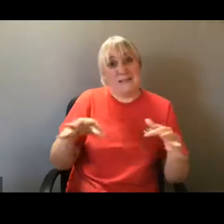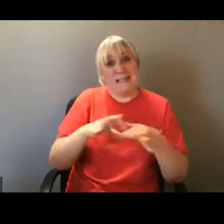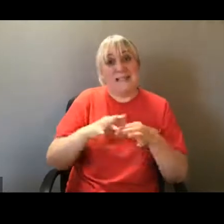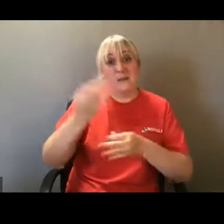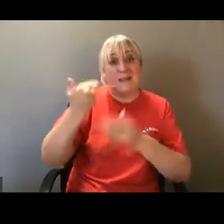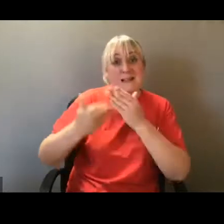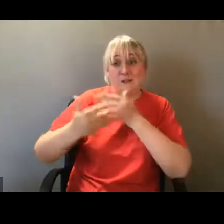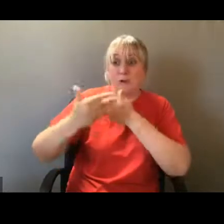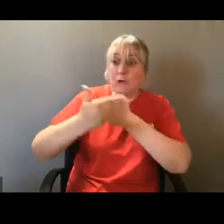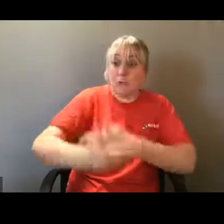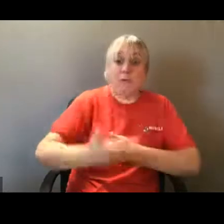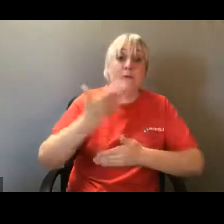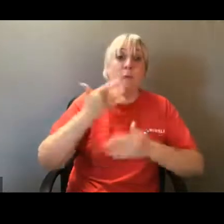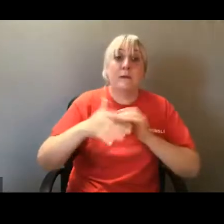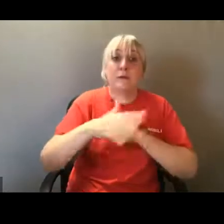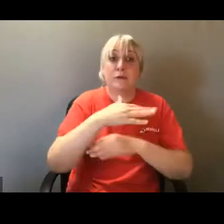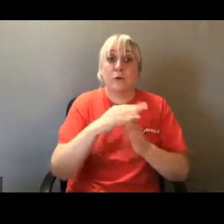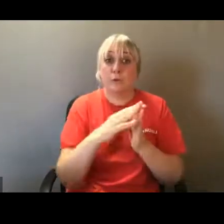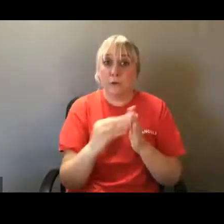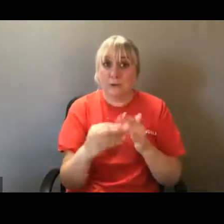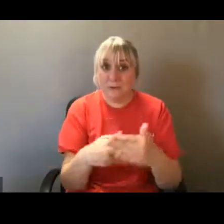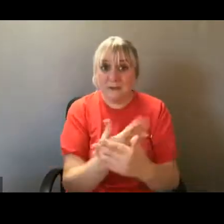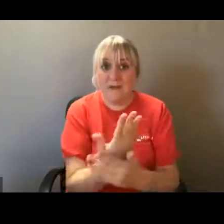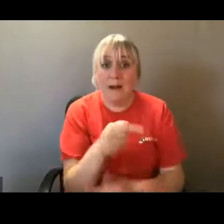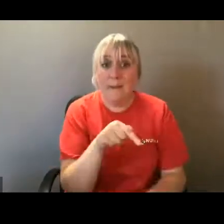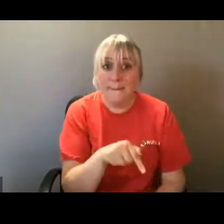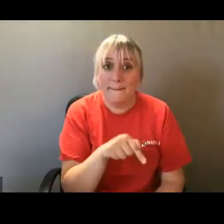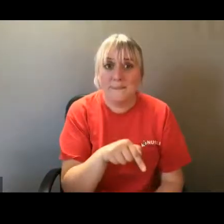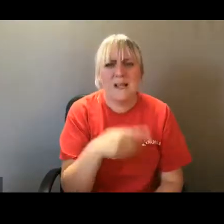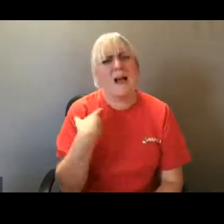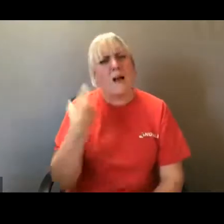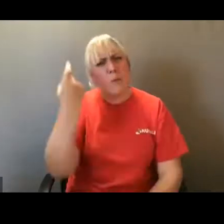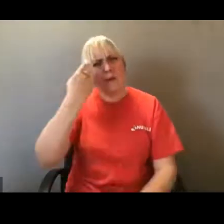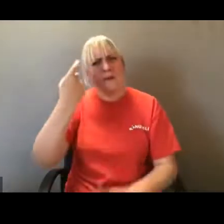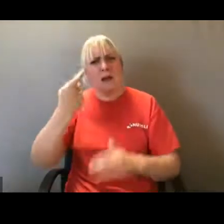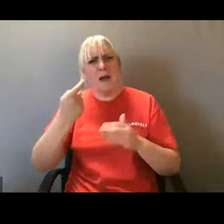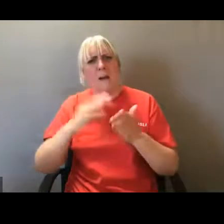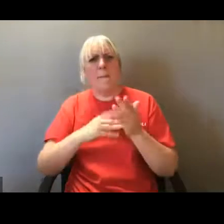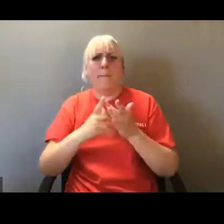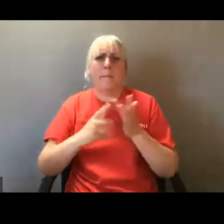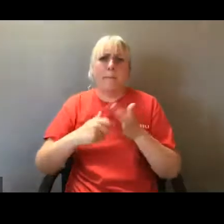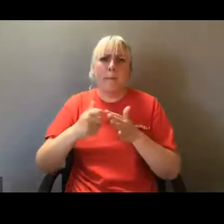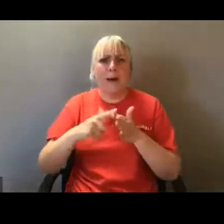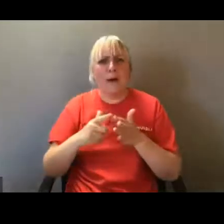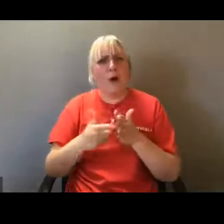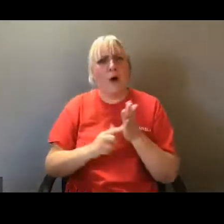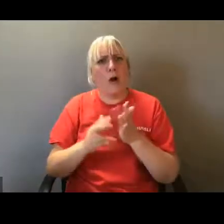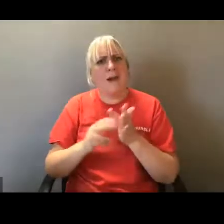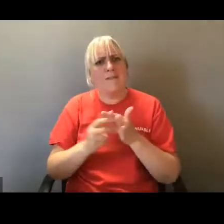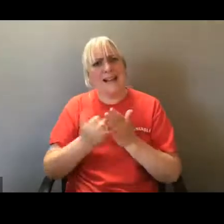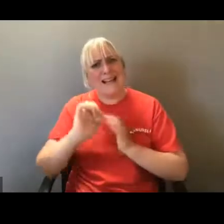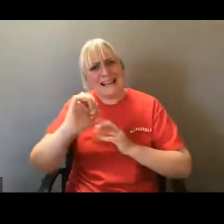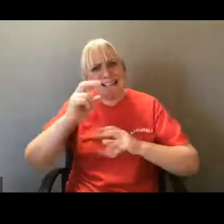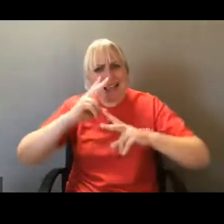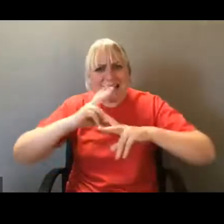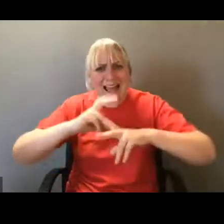developed. I do also wonder, though, if Oliver's analysis might have been clearer, his analysis